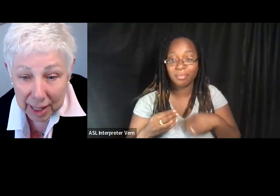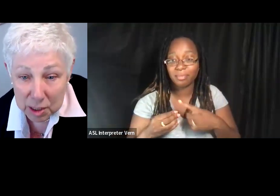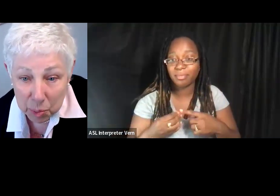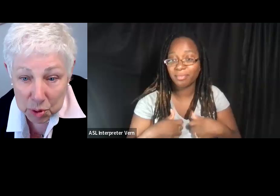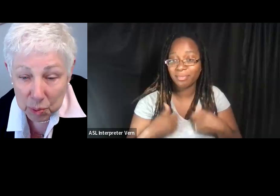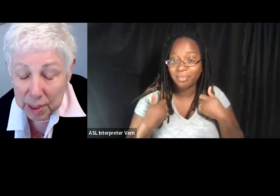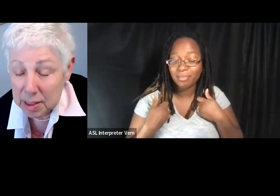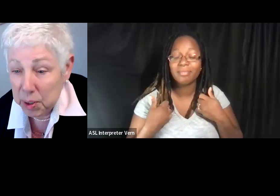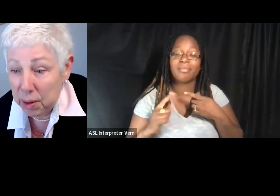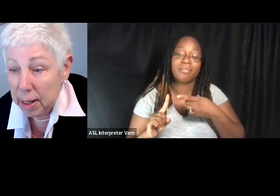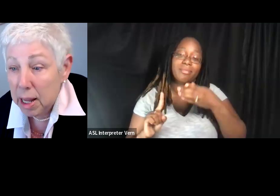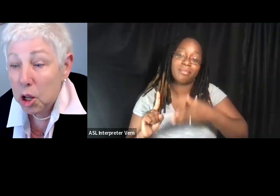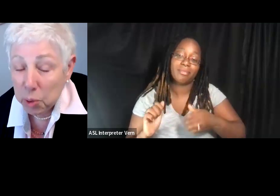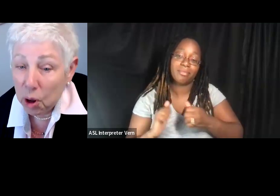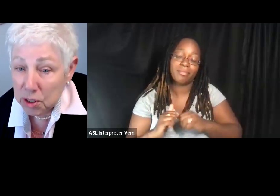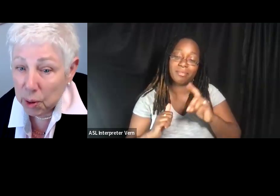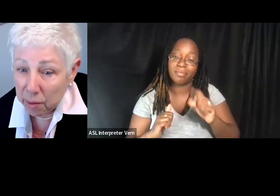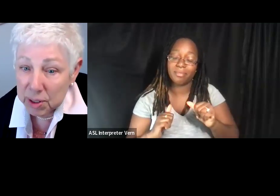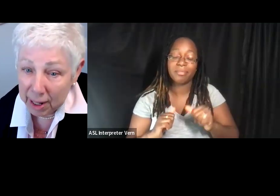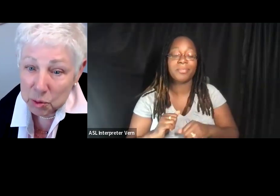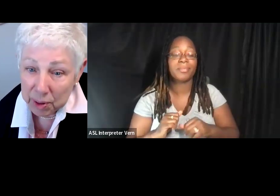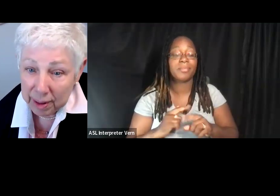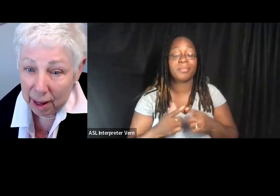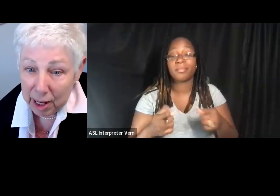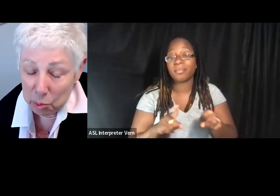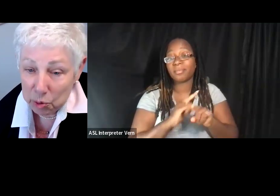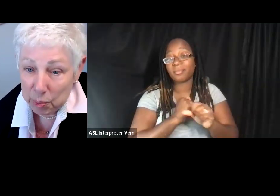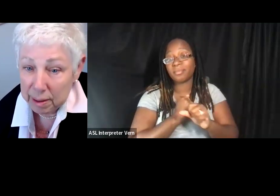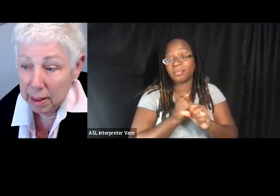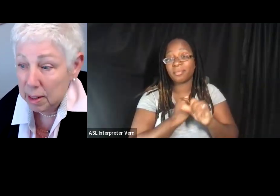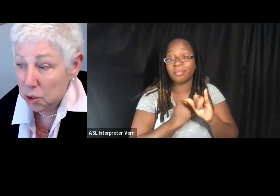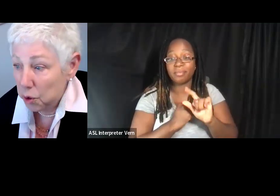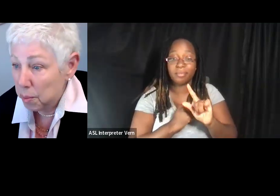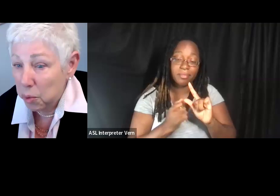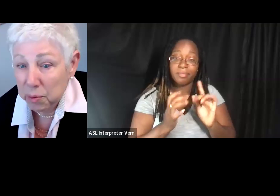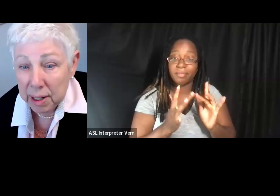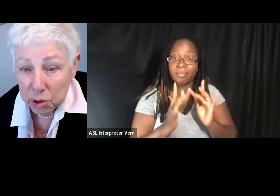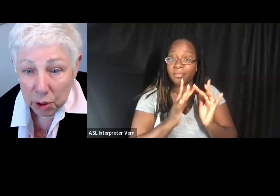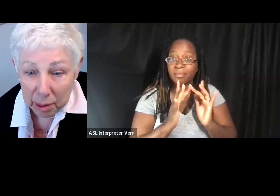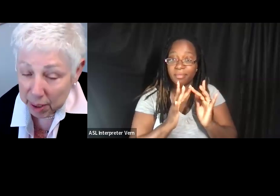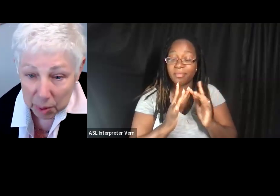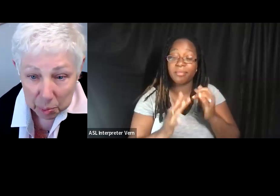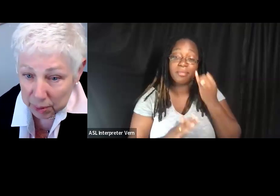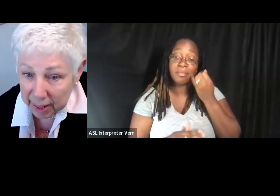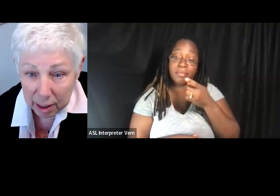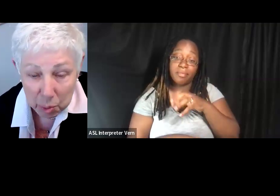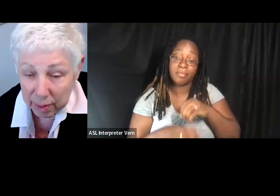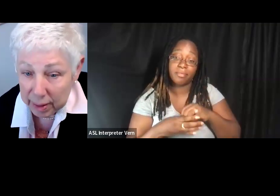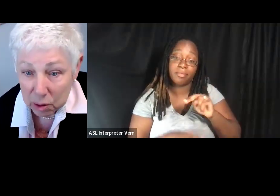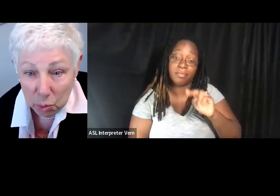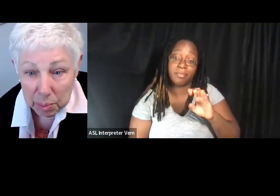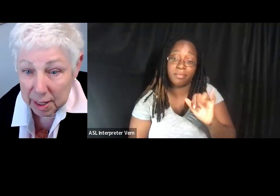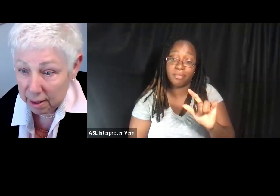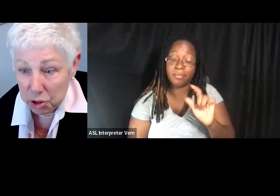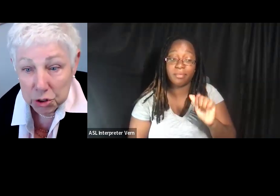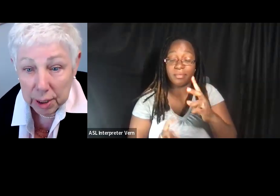life as a person with a disability, but also advertise within the IL movement. So if you're a member of NICL, you're going to be able to put that up on the